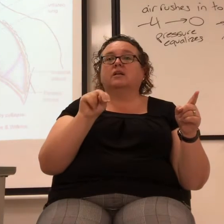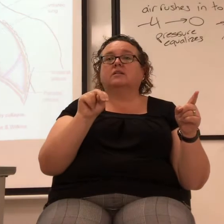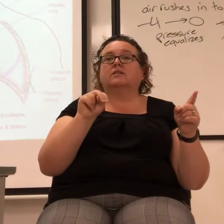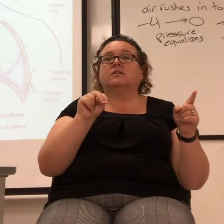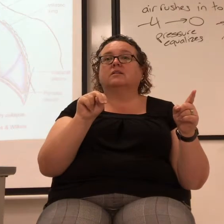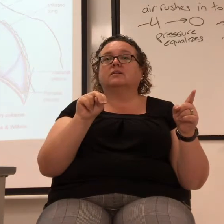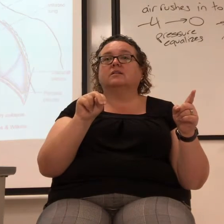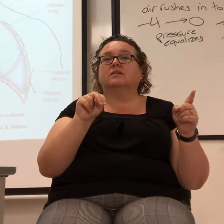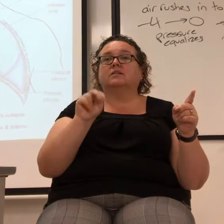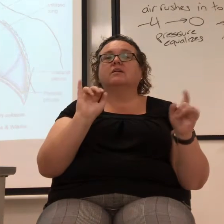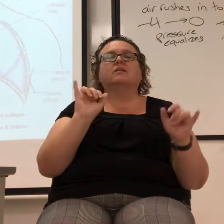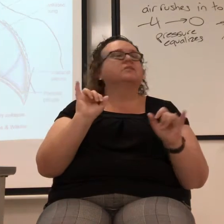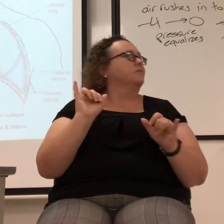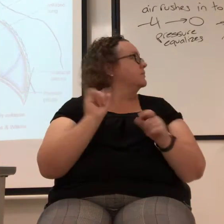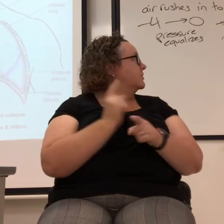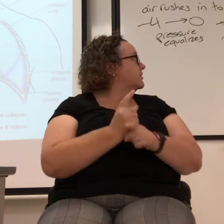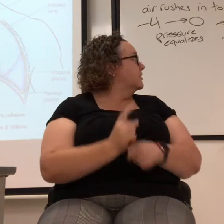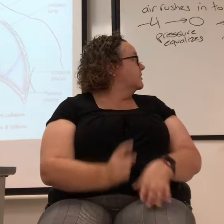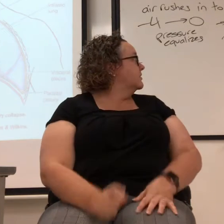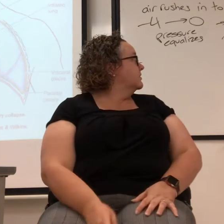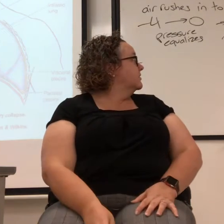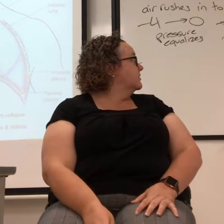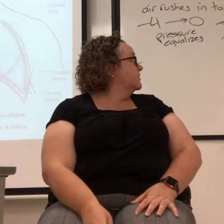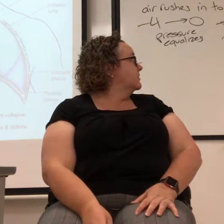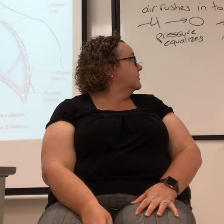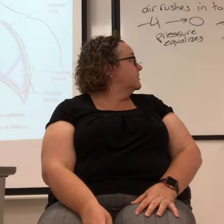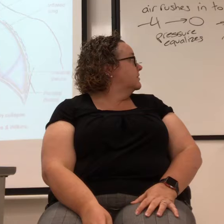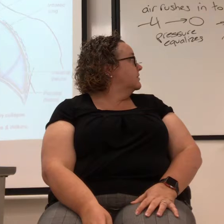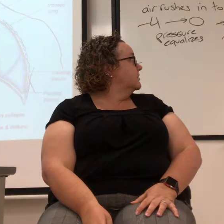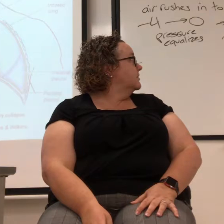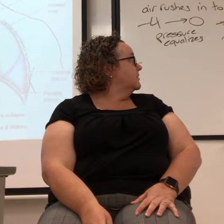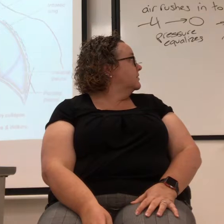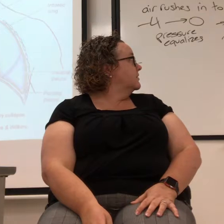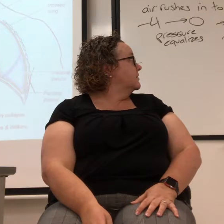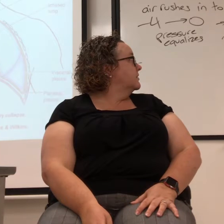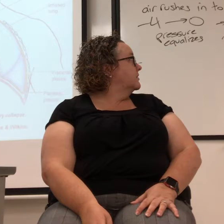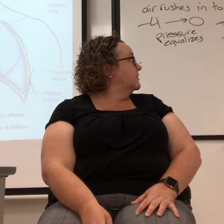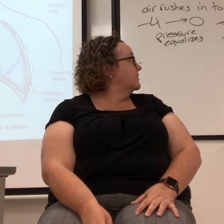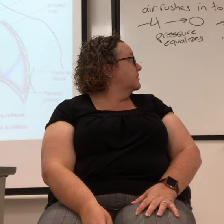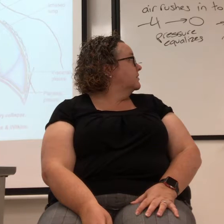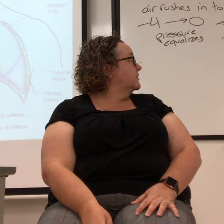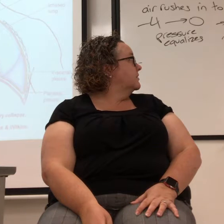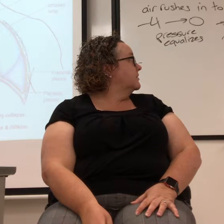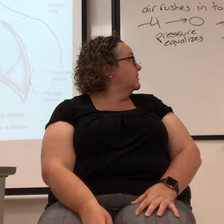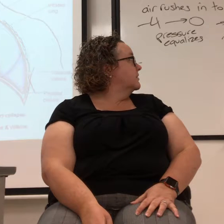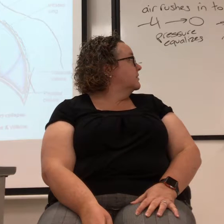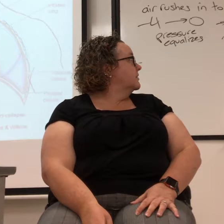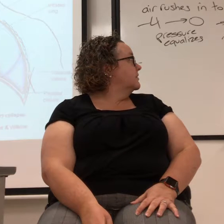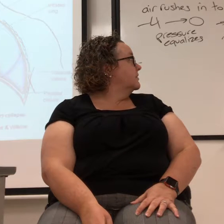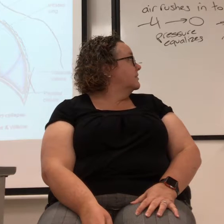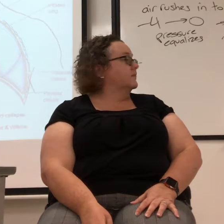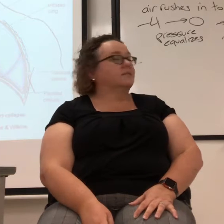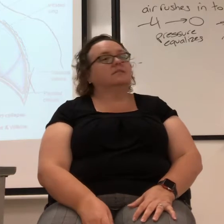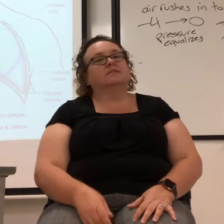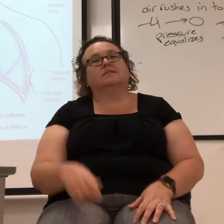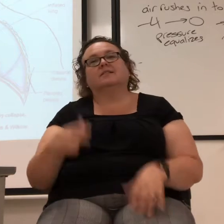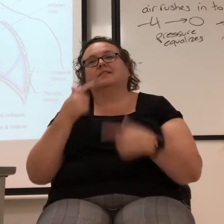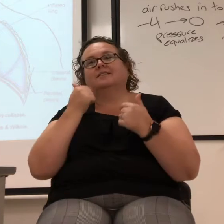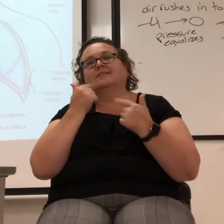Oh, that's it, yeah. This is do over. I think they're talking about the last word of